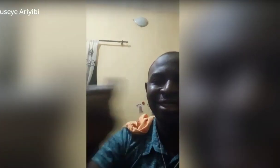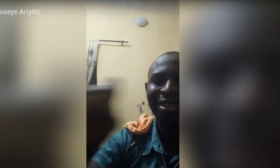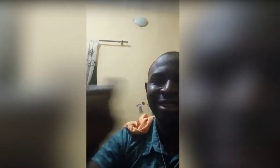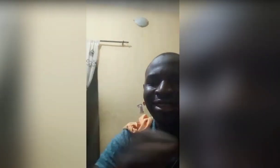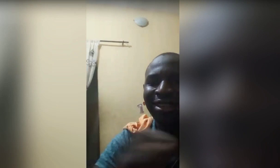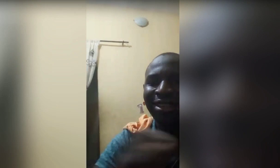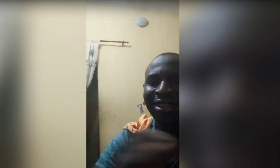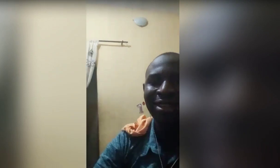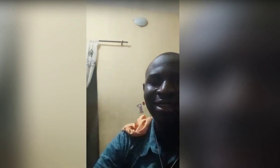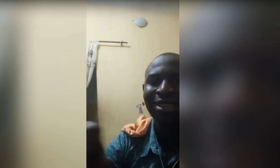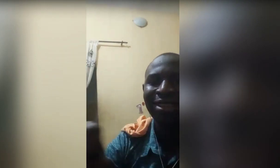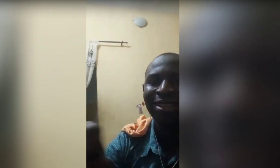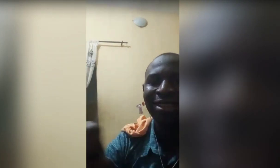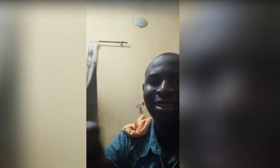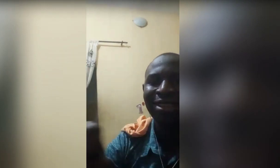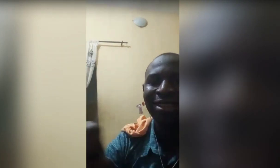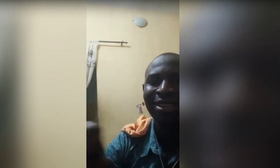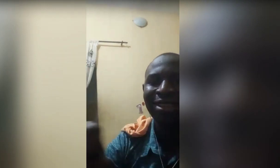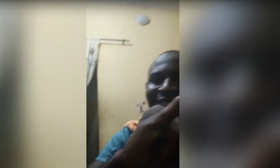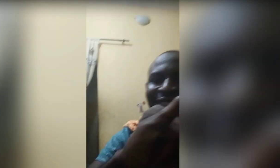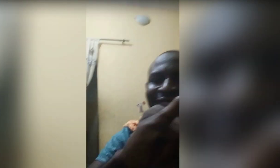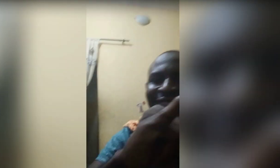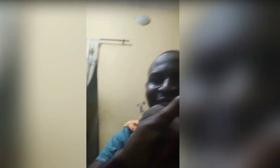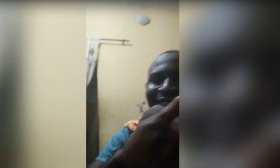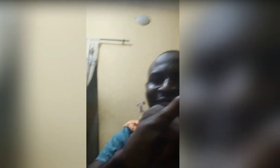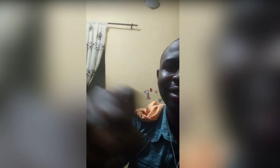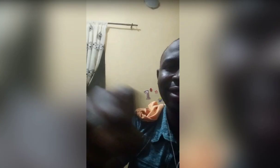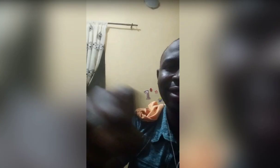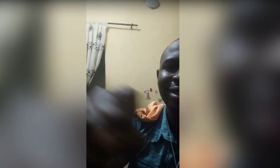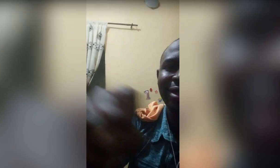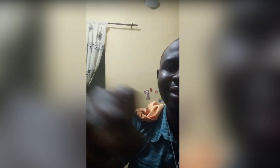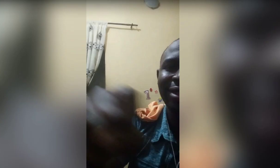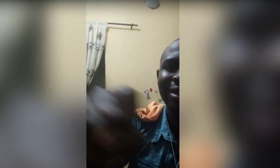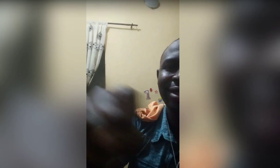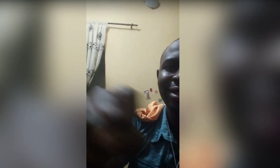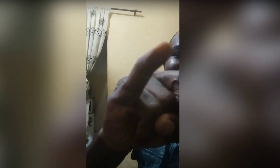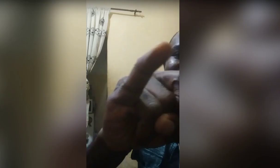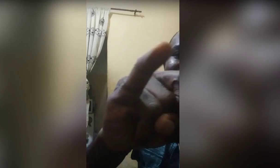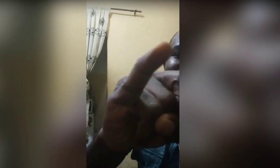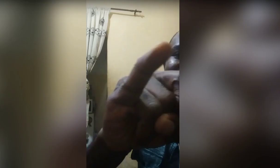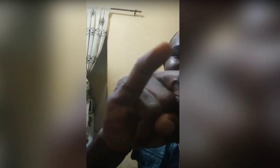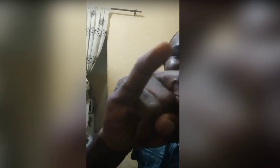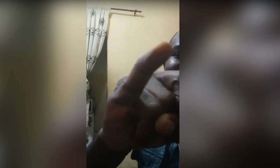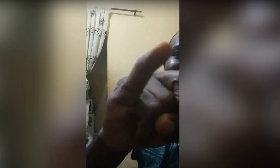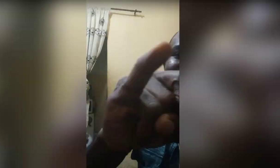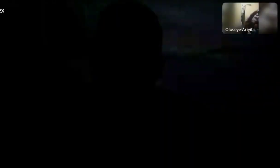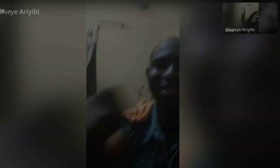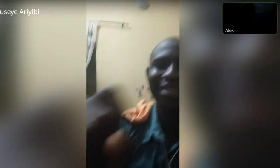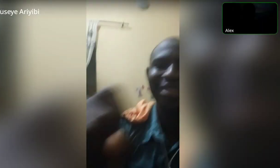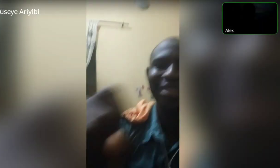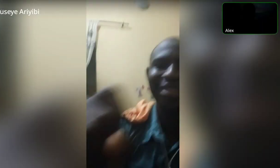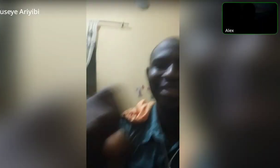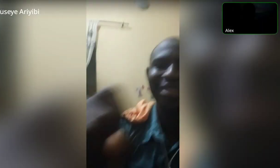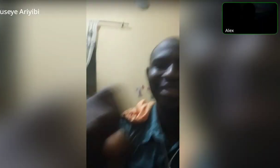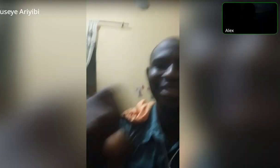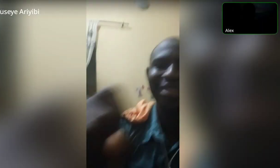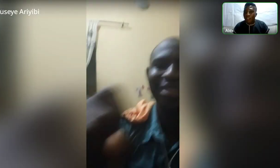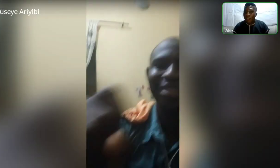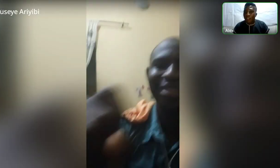Bravo. Bravo. Thank you so much. Thank you so much, Thank Sheyi. you. Thank you. Yes, sir. Yes, sir. Let's have